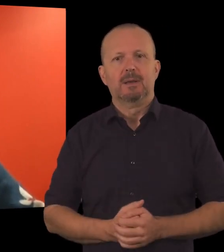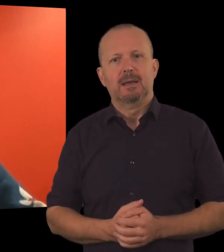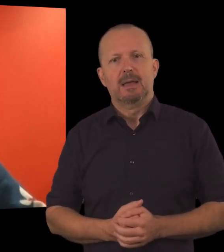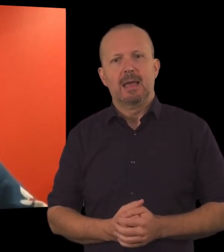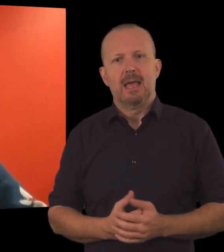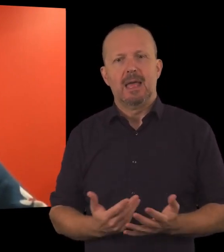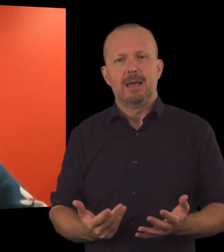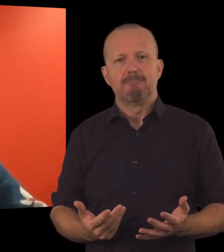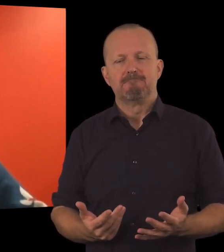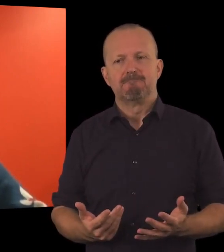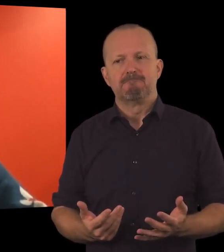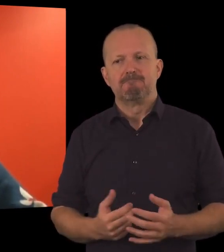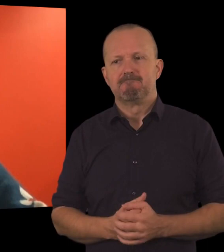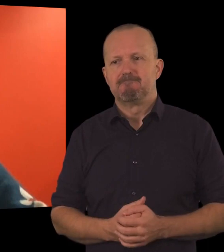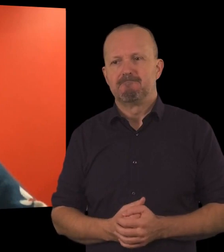listened.